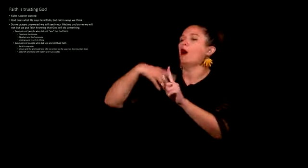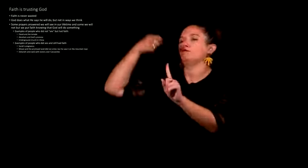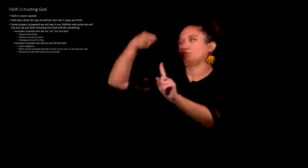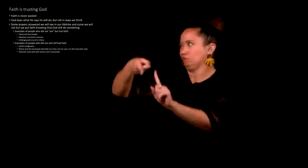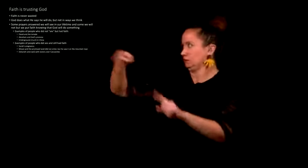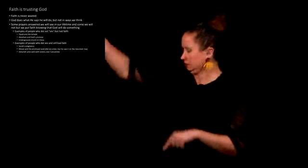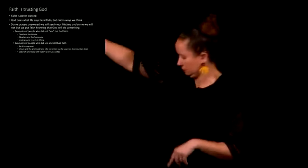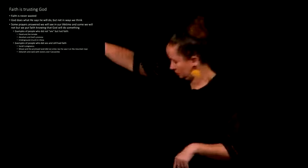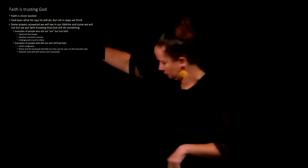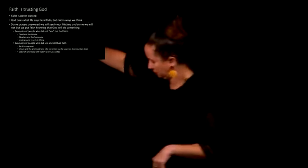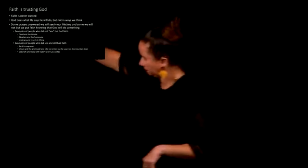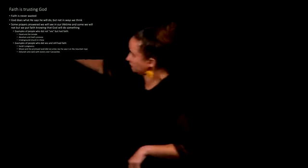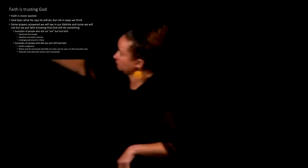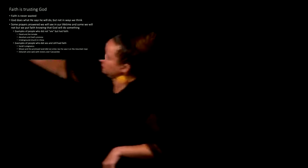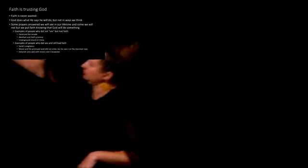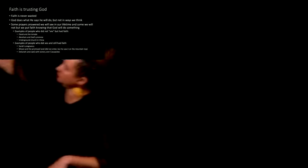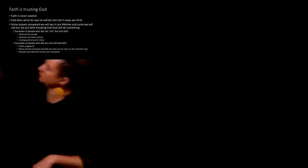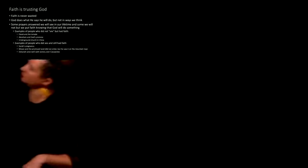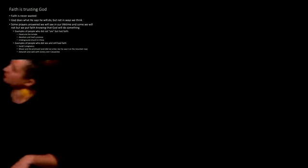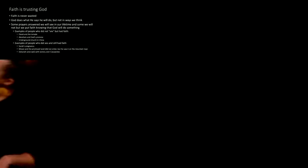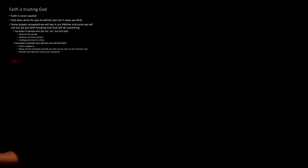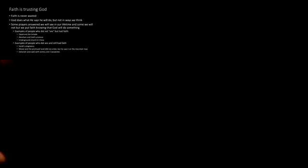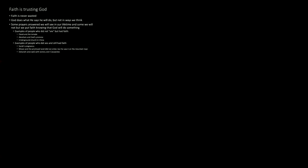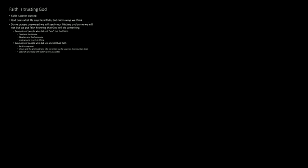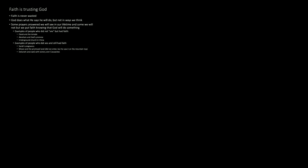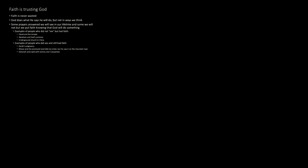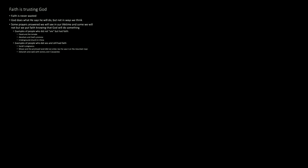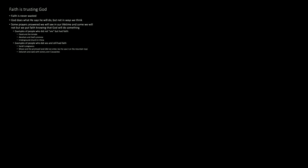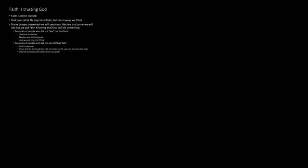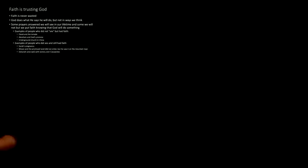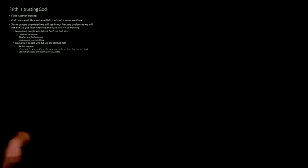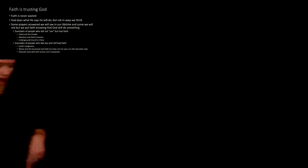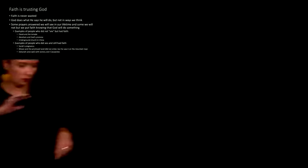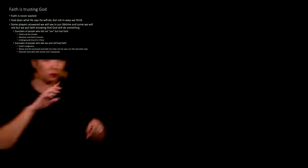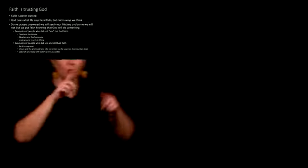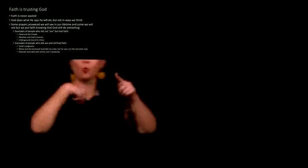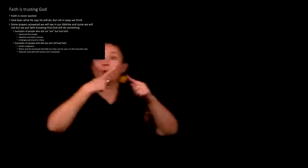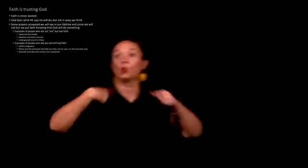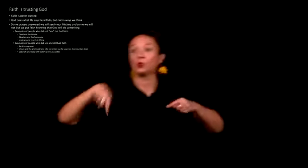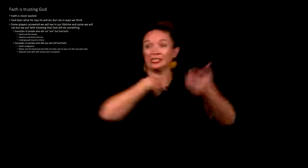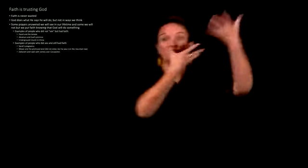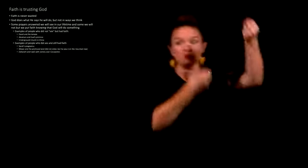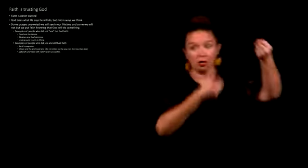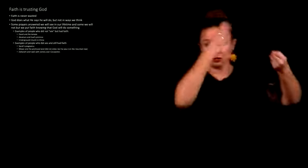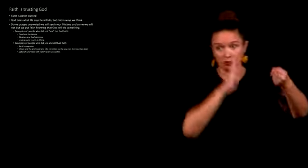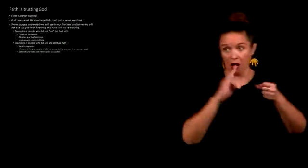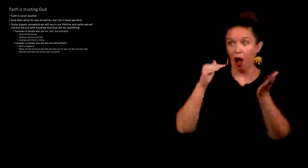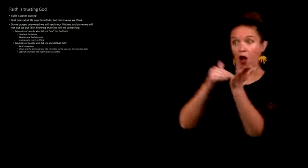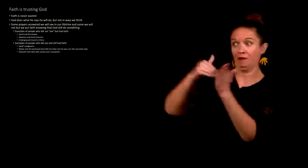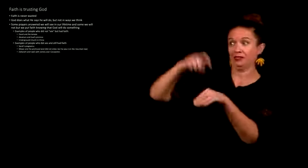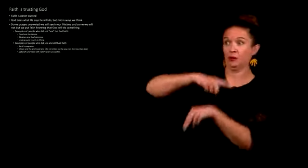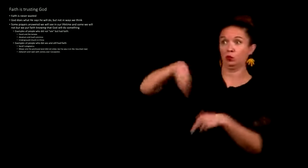All right, I'm not going to go through all of these bullet points, but I am going to kind of point out the last bullet points. We trust